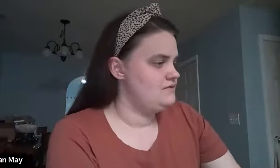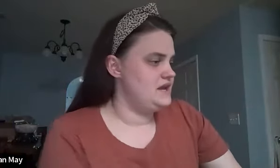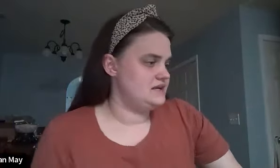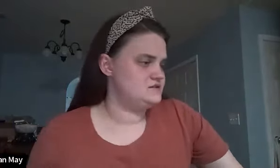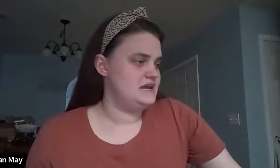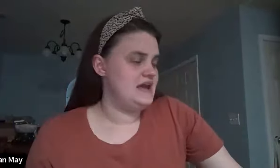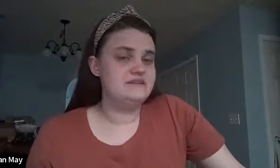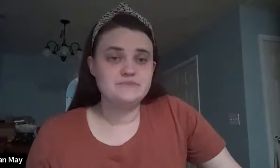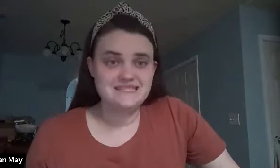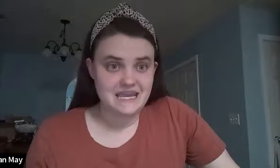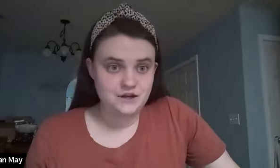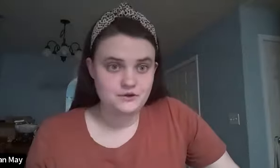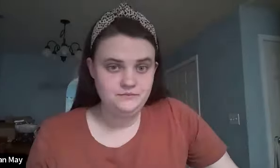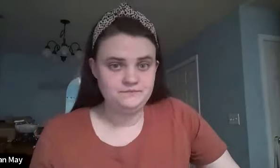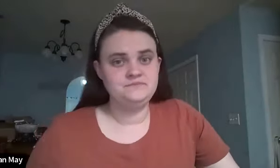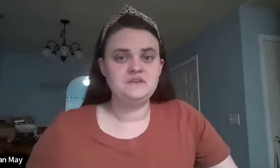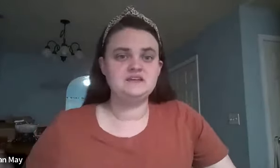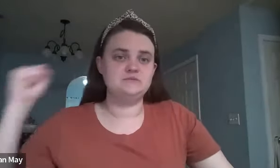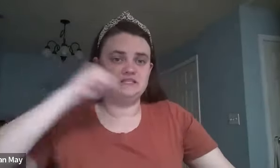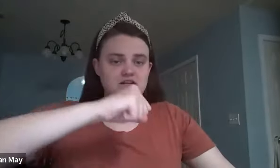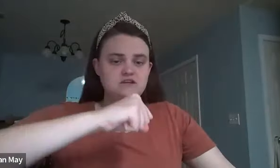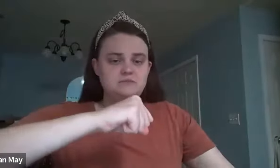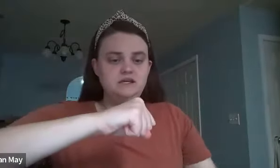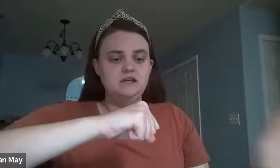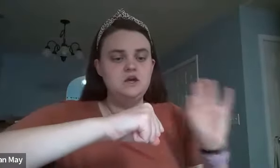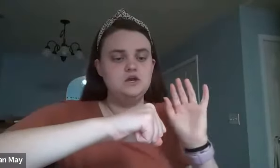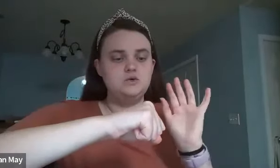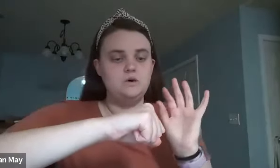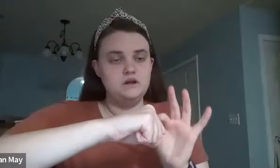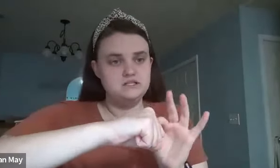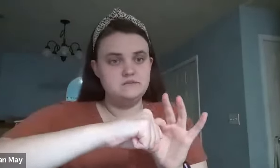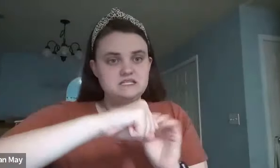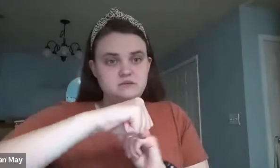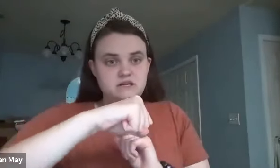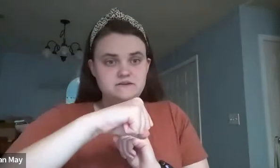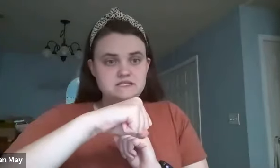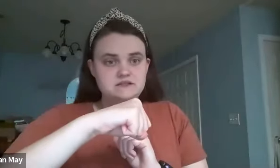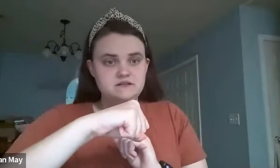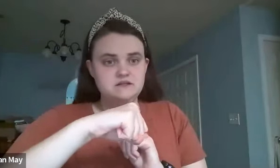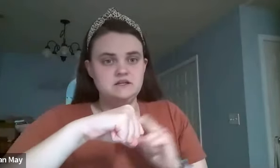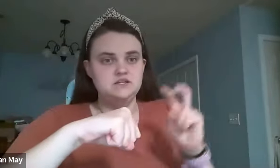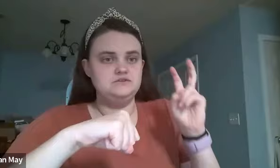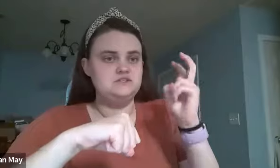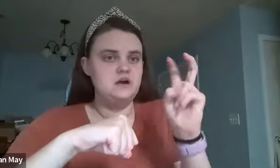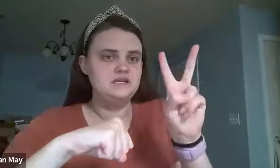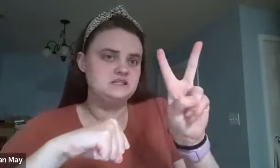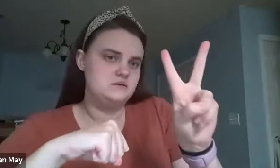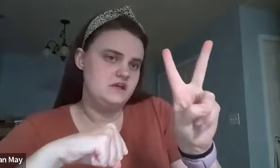The next one I have is potato. So potato is going to be your non-dominant is going to be in a fist. Your dominant is going to be in